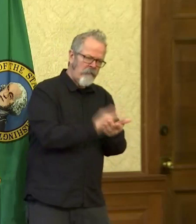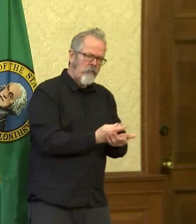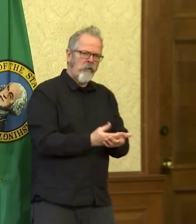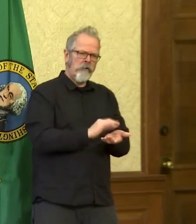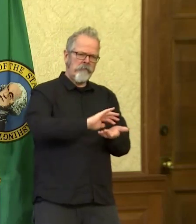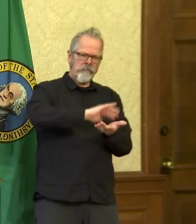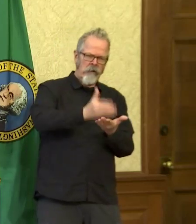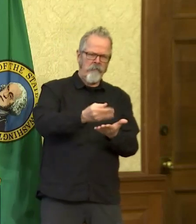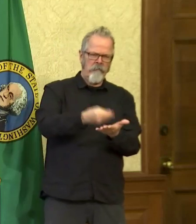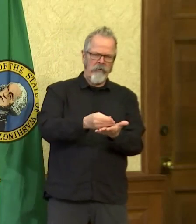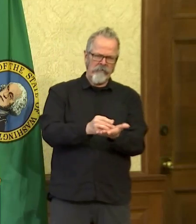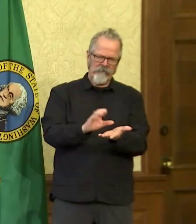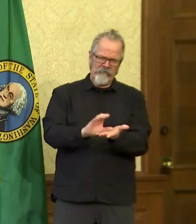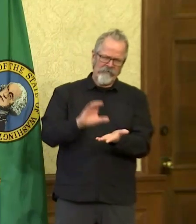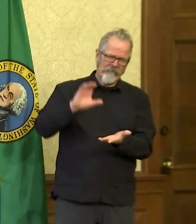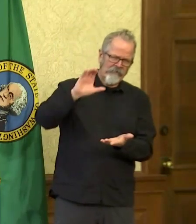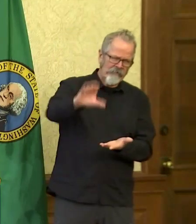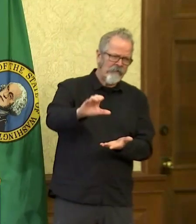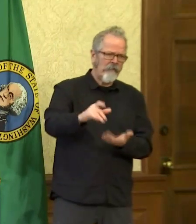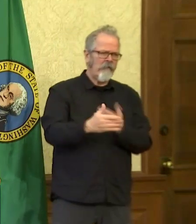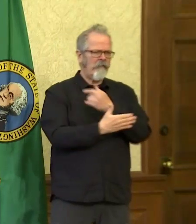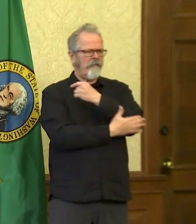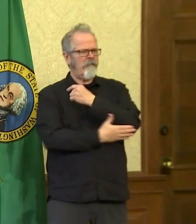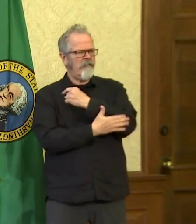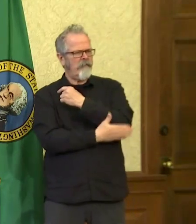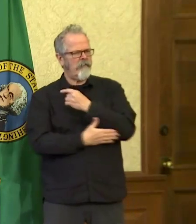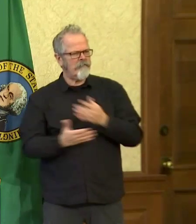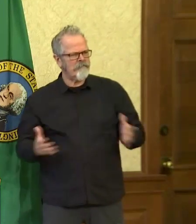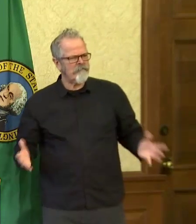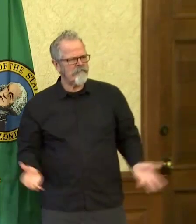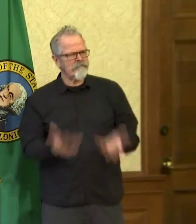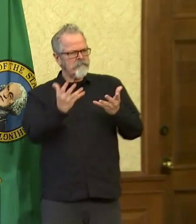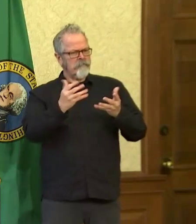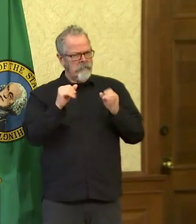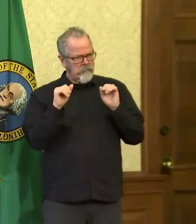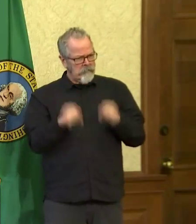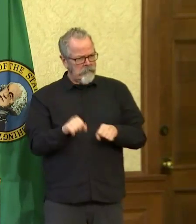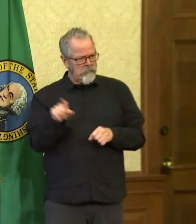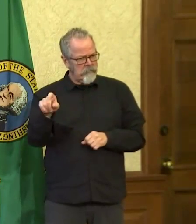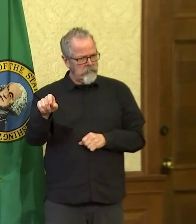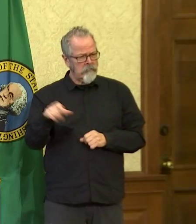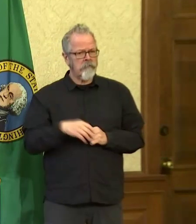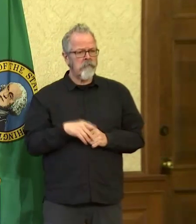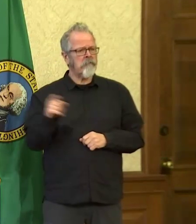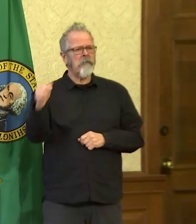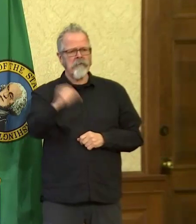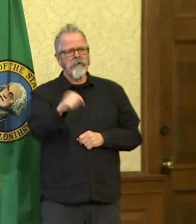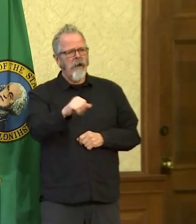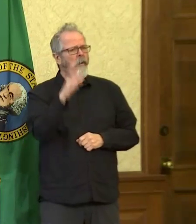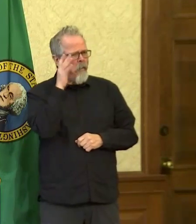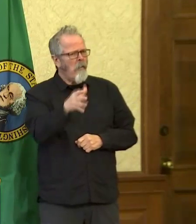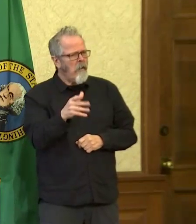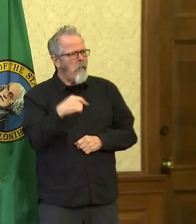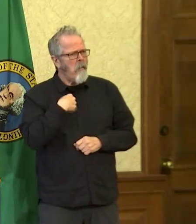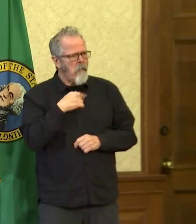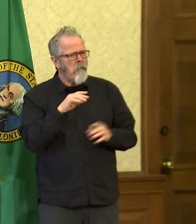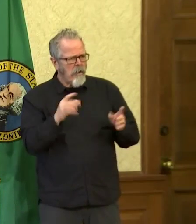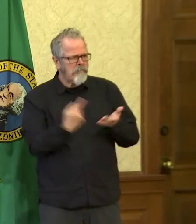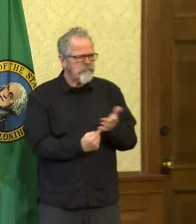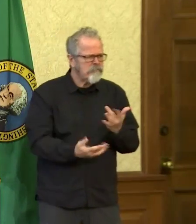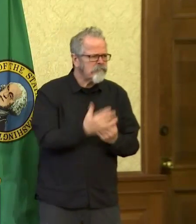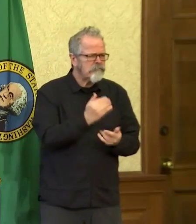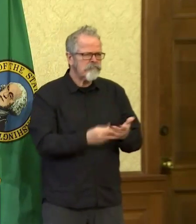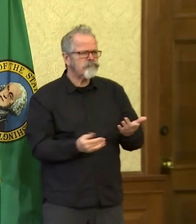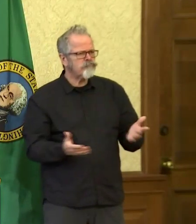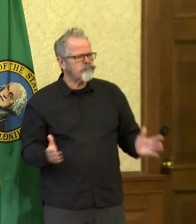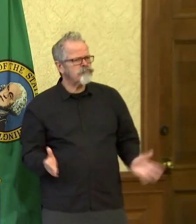is that possibility, and as you know, Congress today or yesterday is now working on some direct distribution to hospitals to plug some